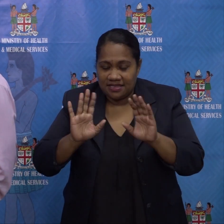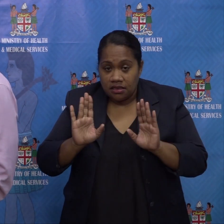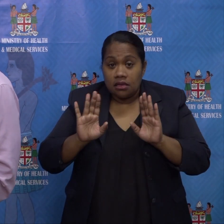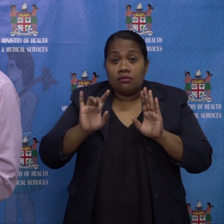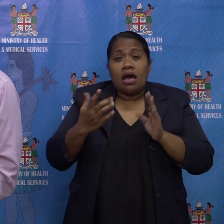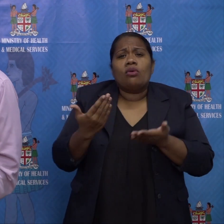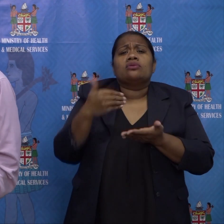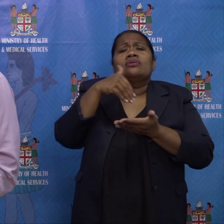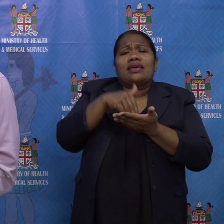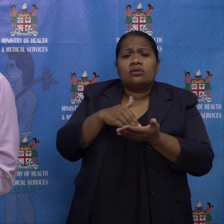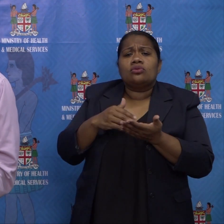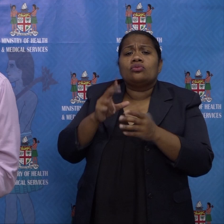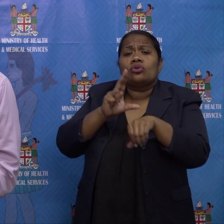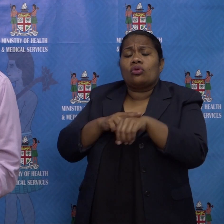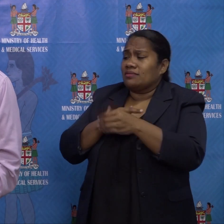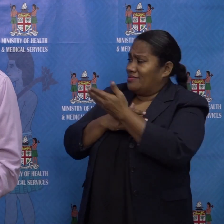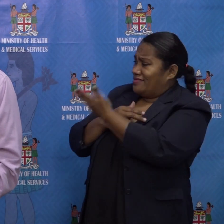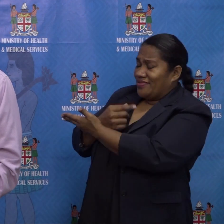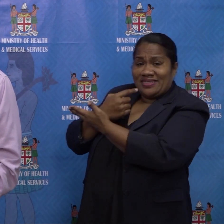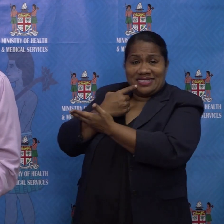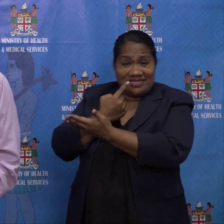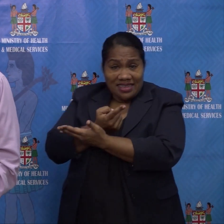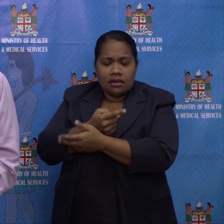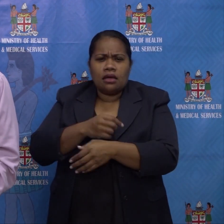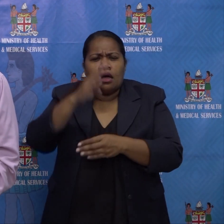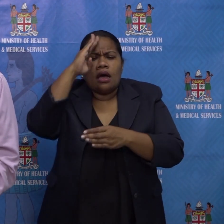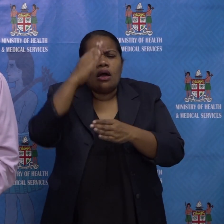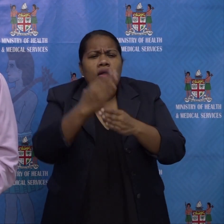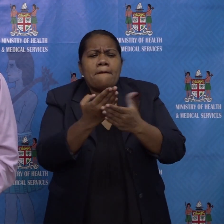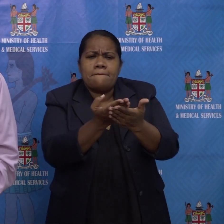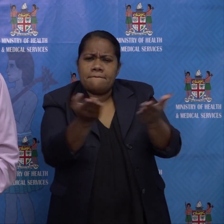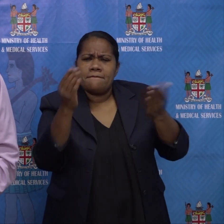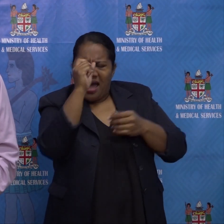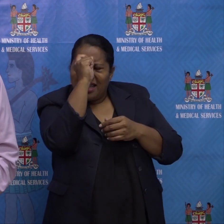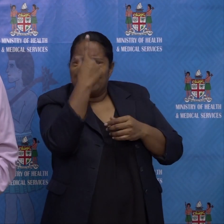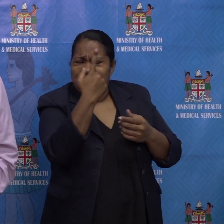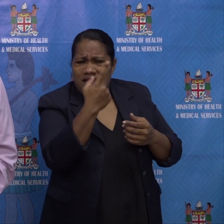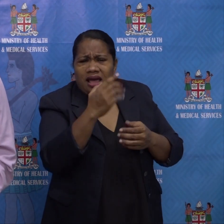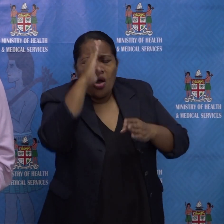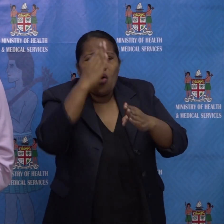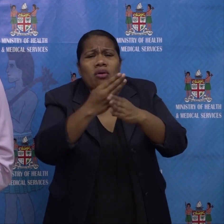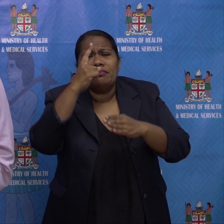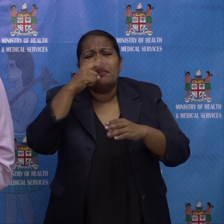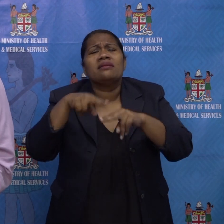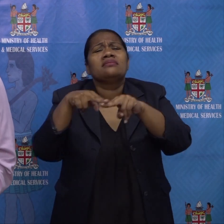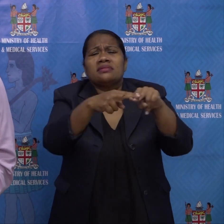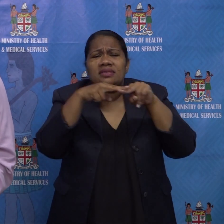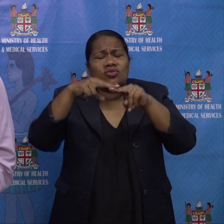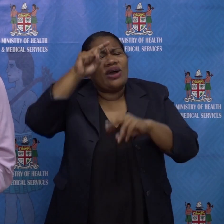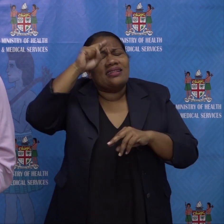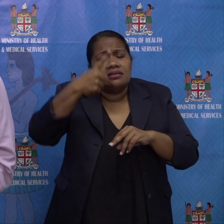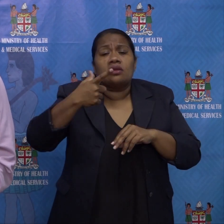just to add on to what Alicia has mentioned. I hope we all understand, and I hope the people of Fiji understand, why